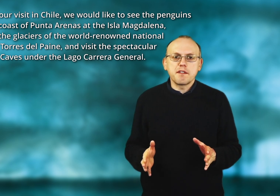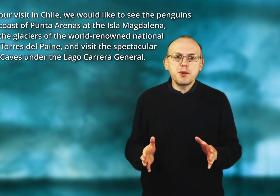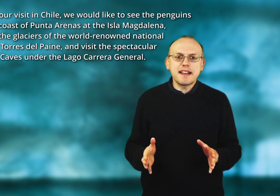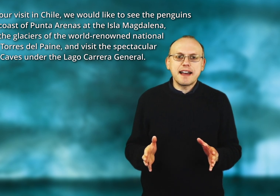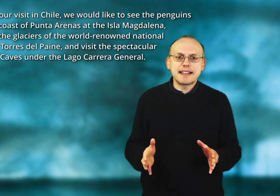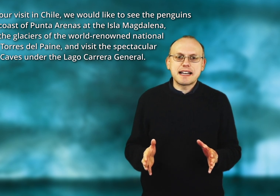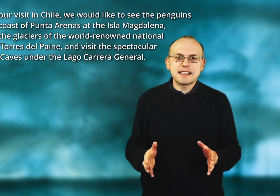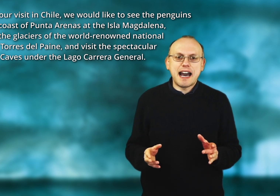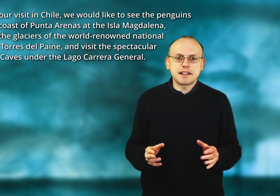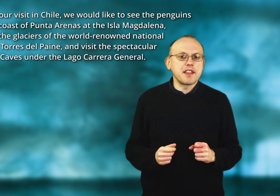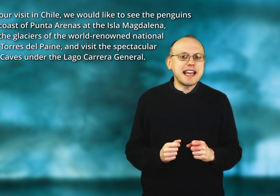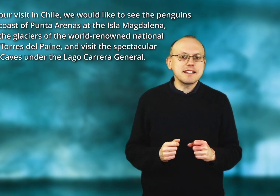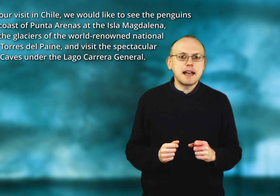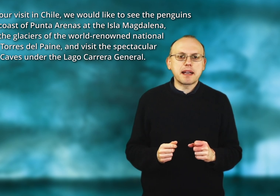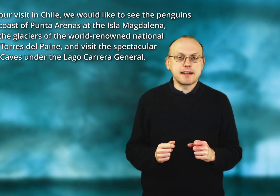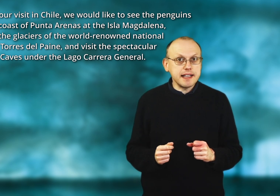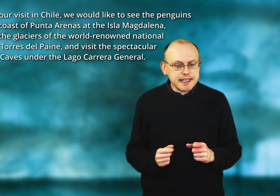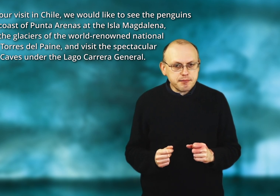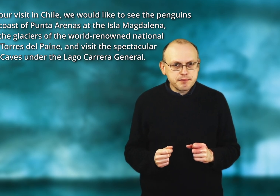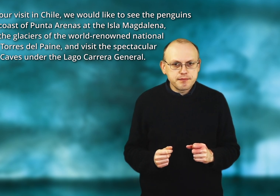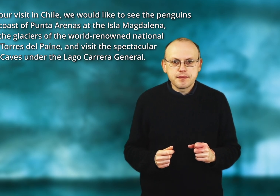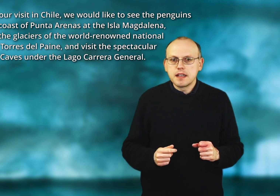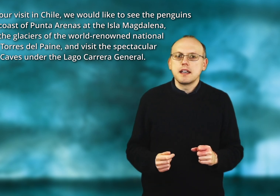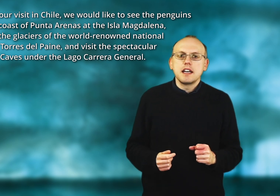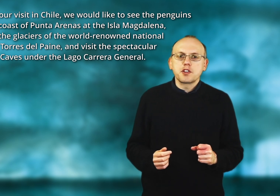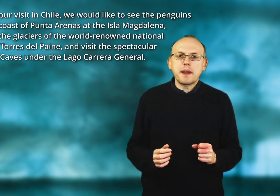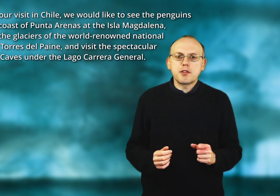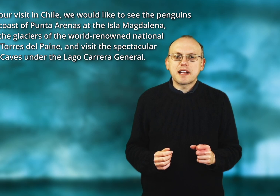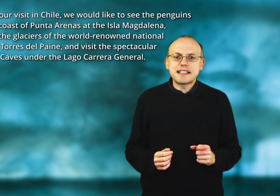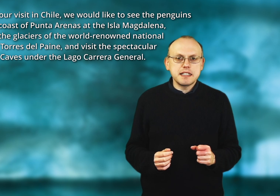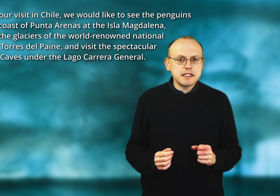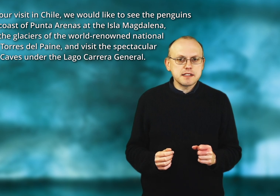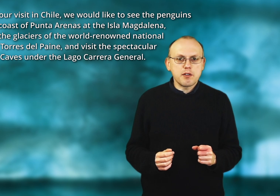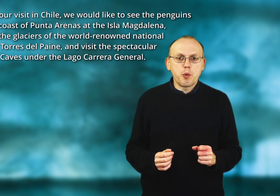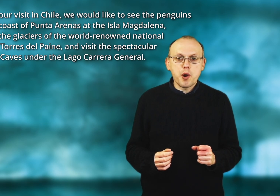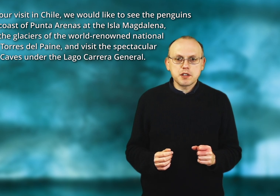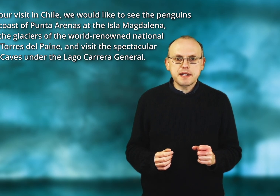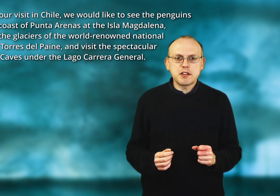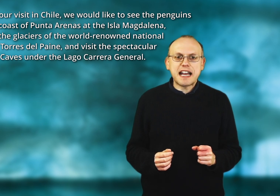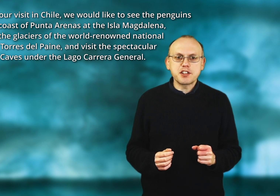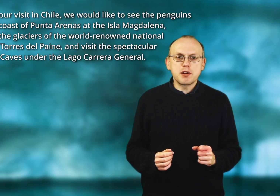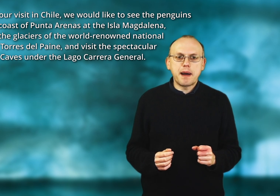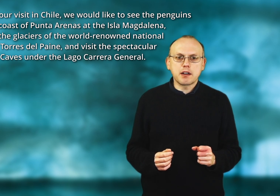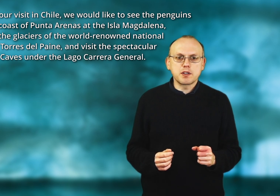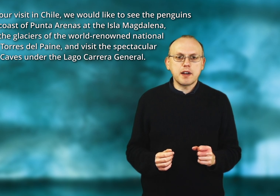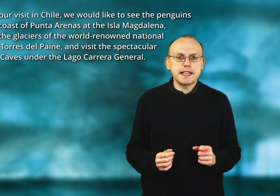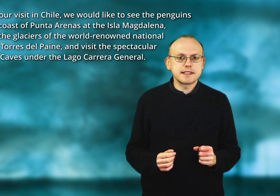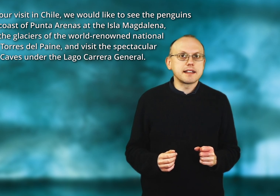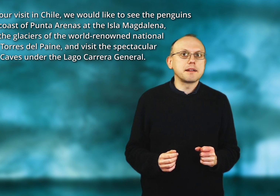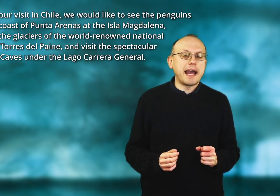Punta Arenas at the Isla Magdalena, trek to the glaciers of the world-renowned national park of Torres del